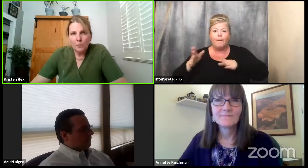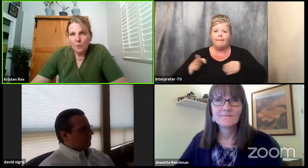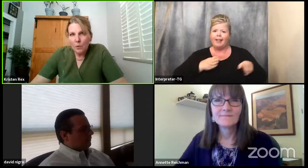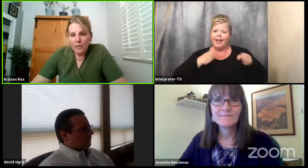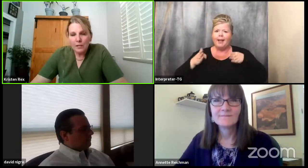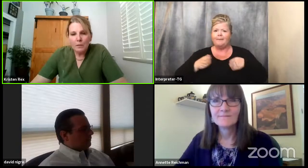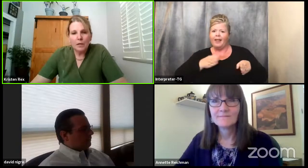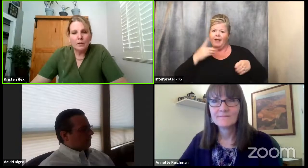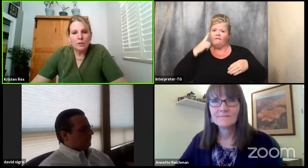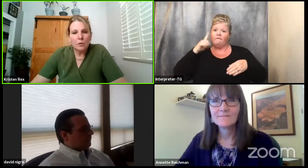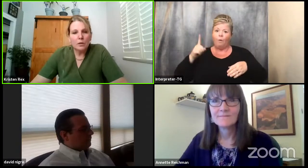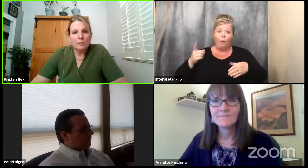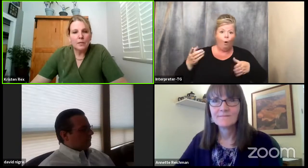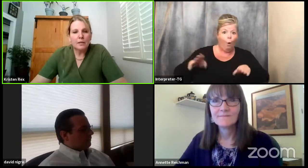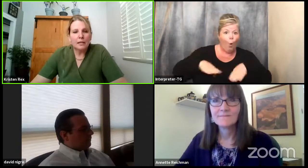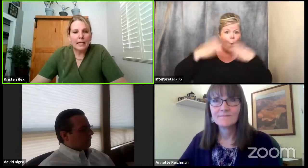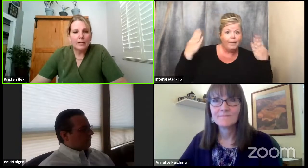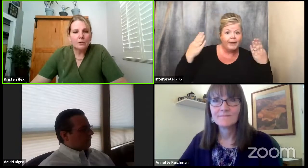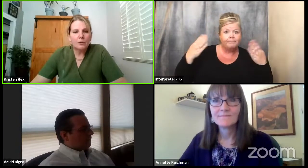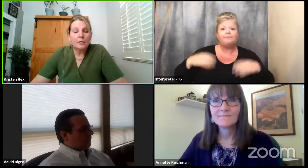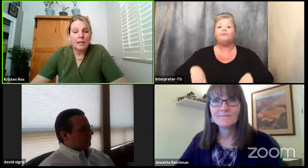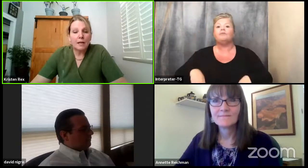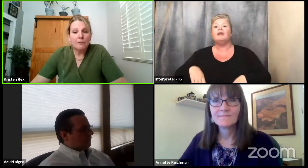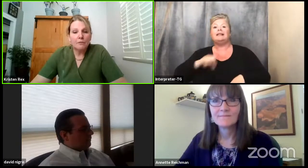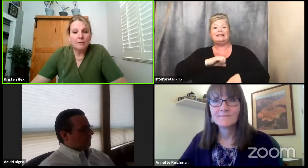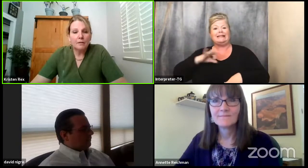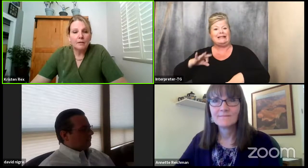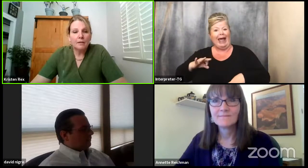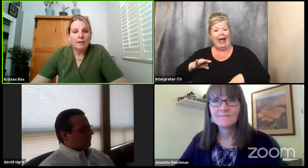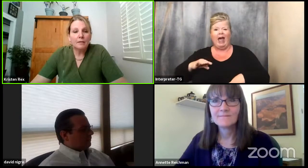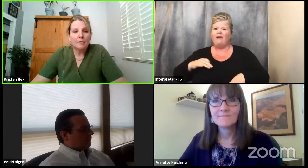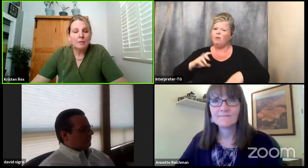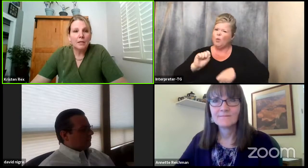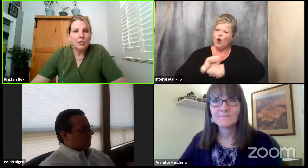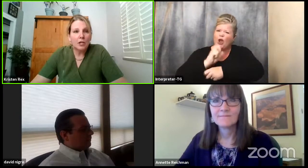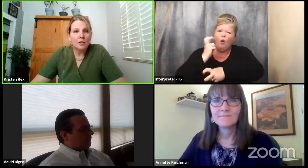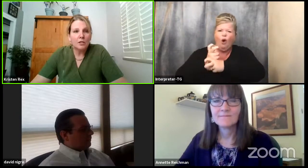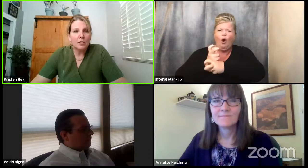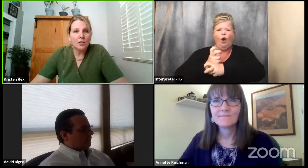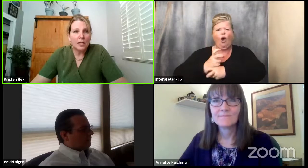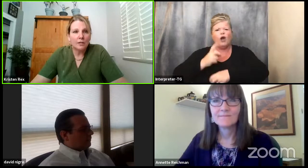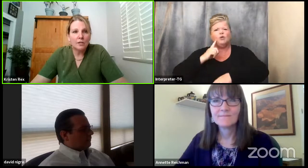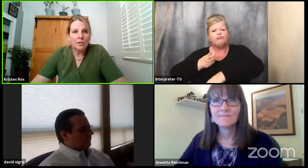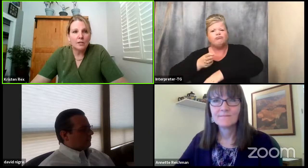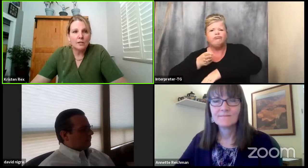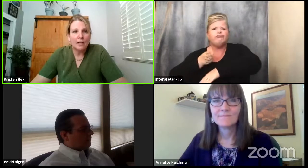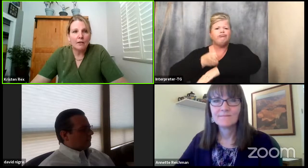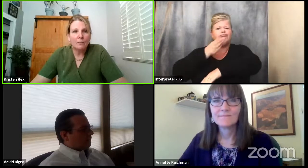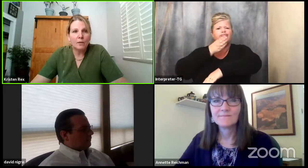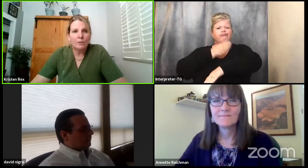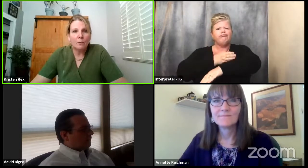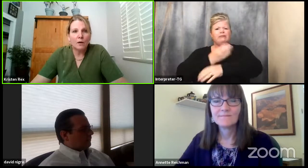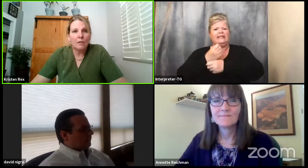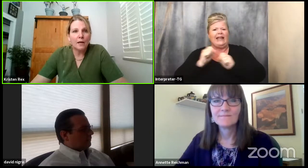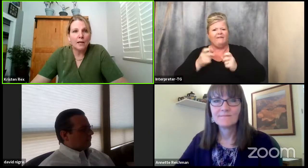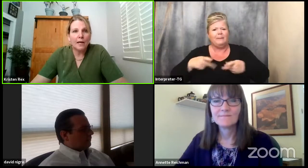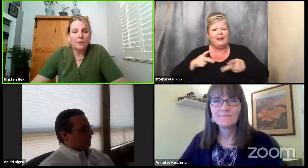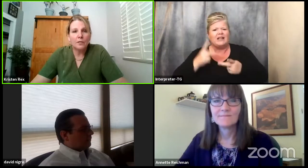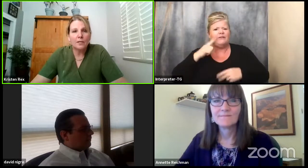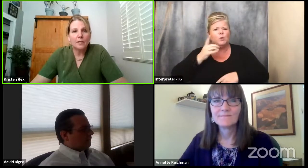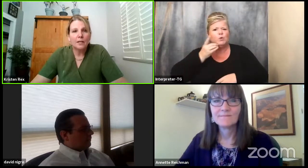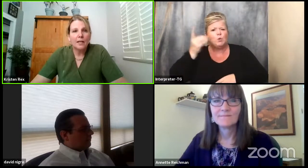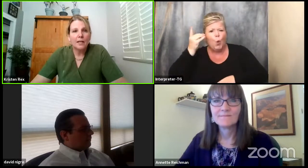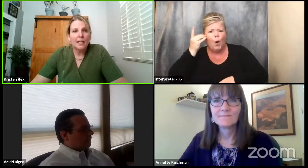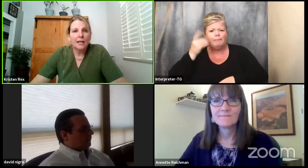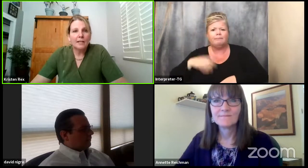Staff has been working to make the dorms and the classroom safe. And the many changes and challenges have been well thought